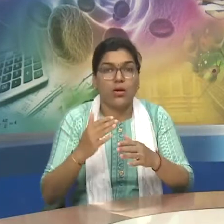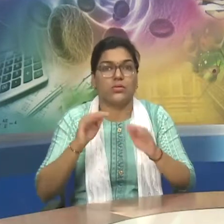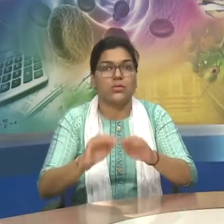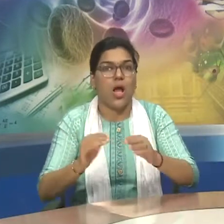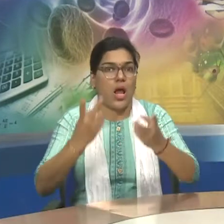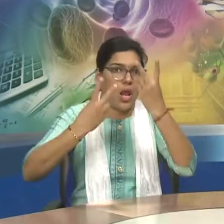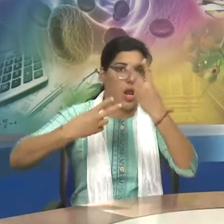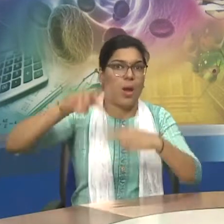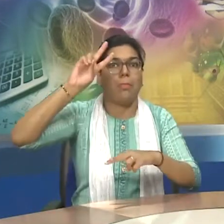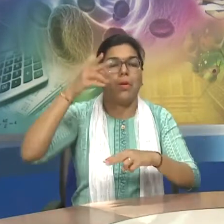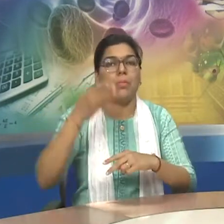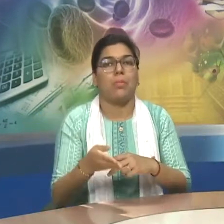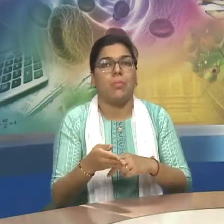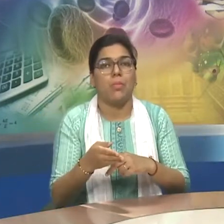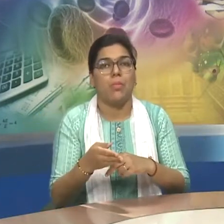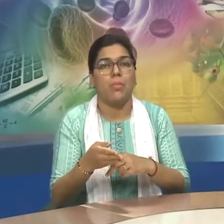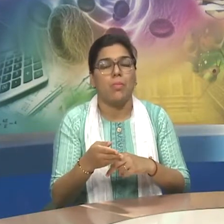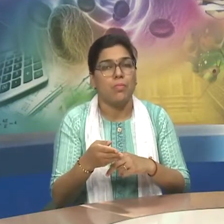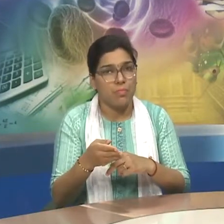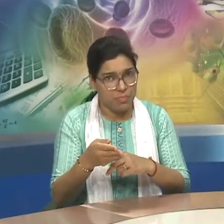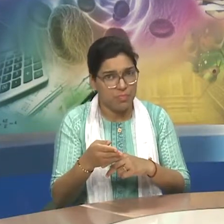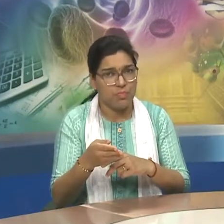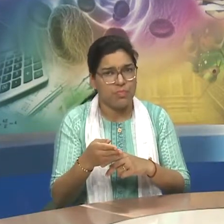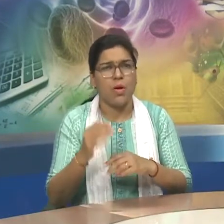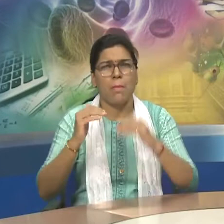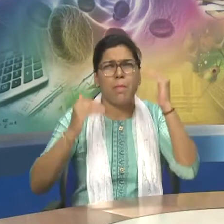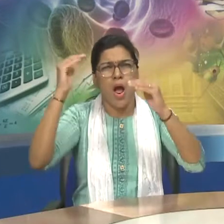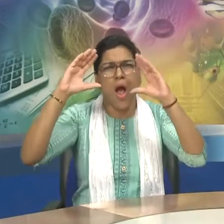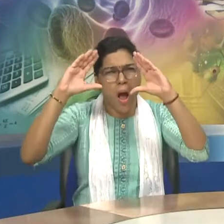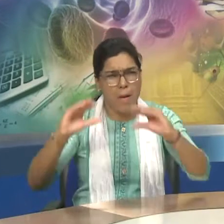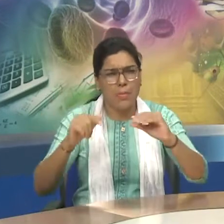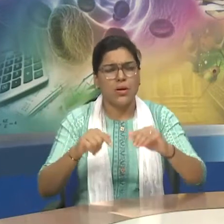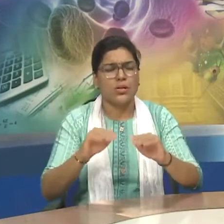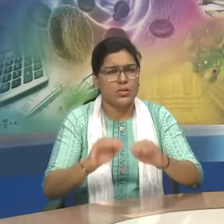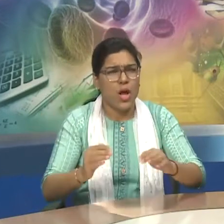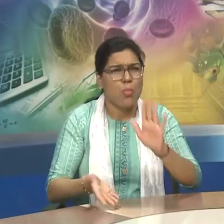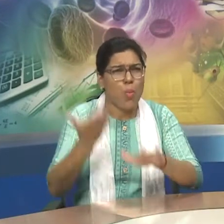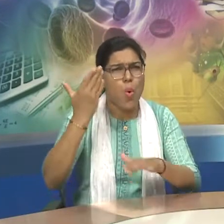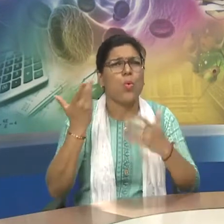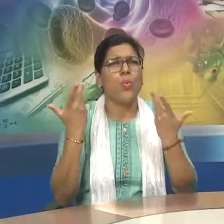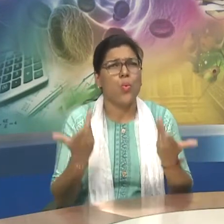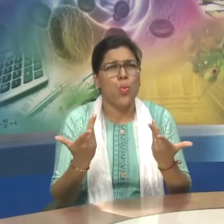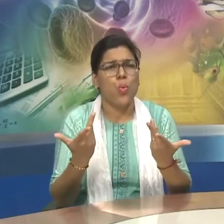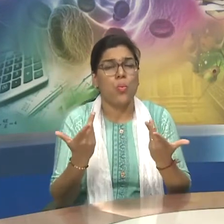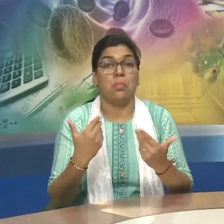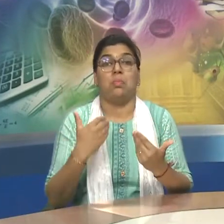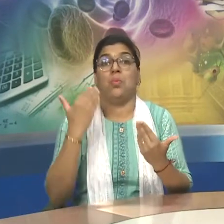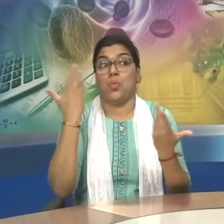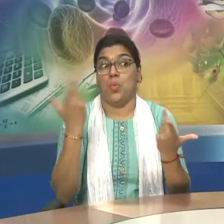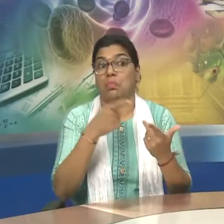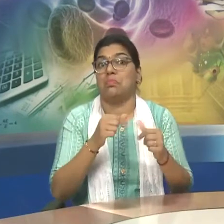agriculture and help their parents and